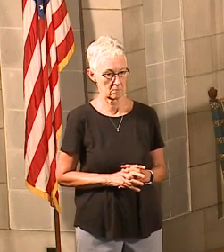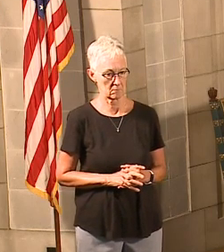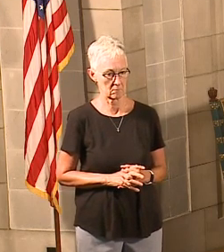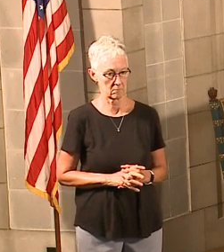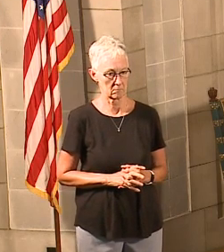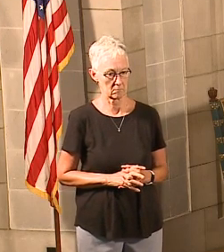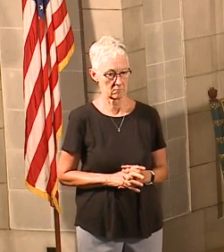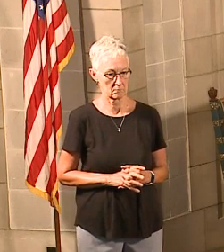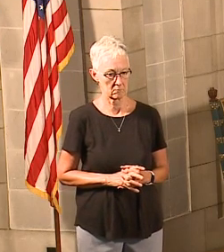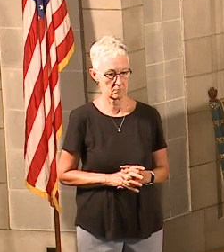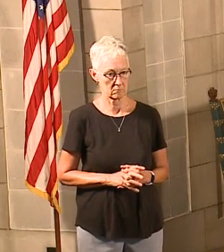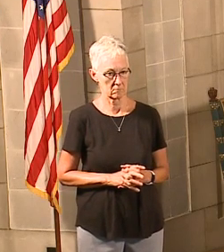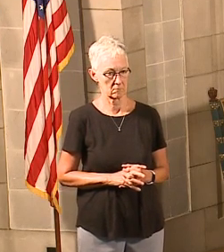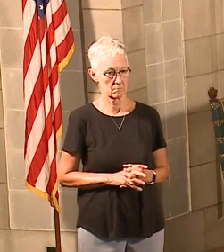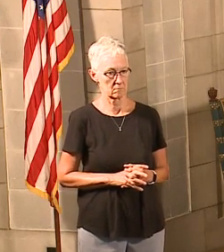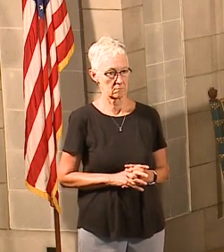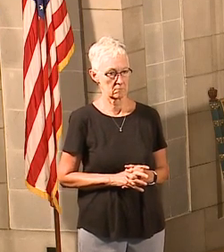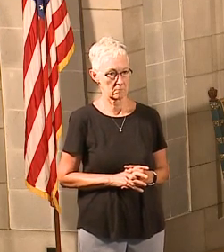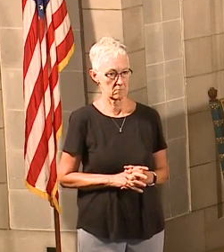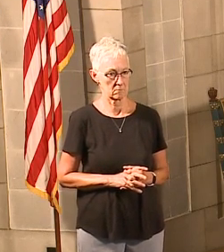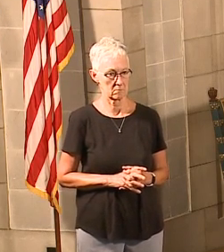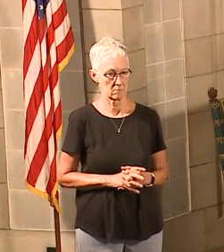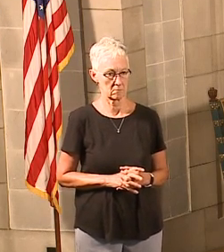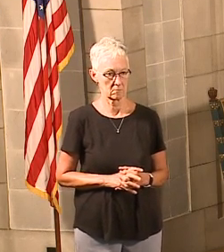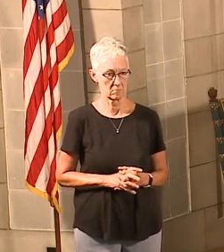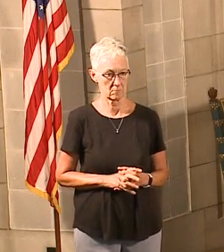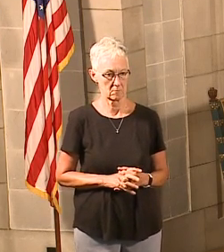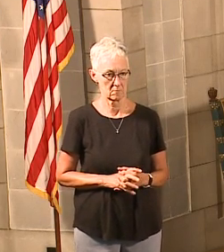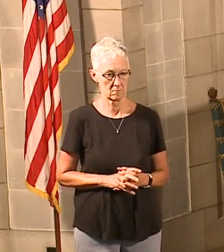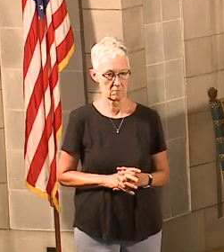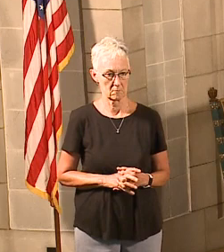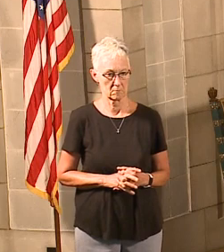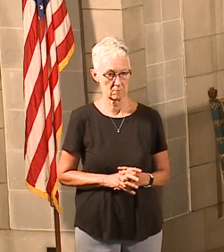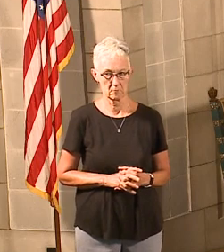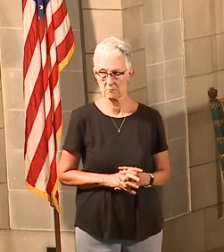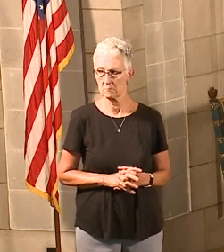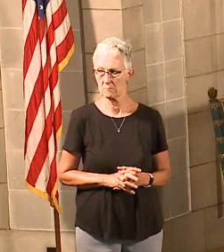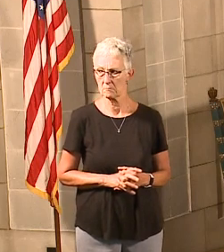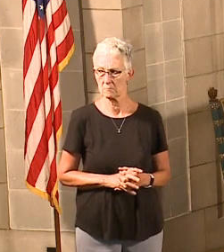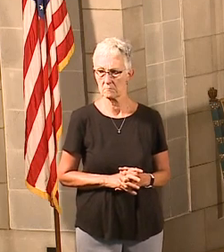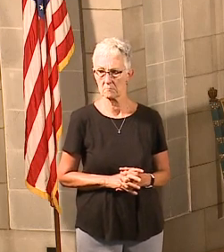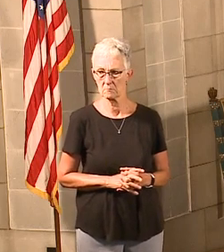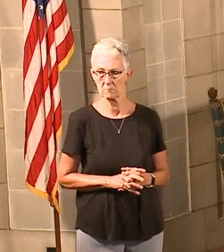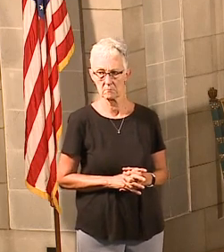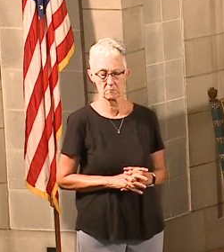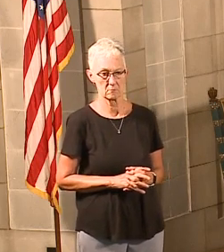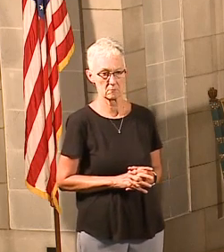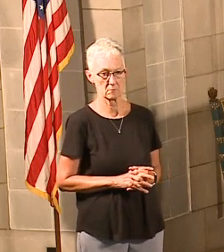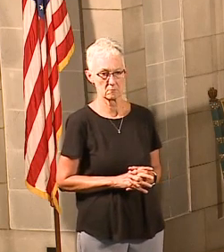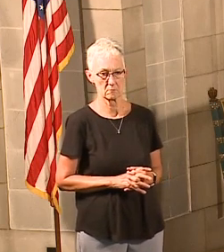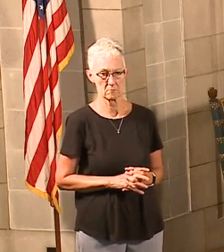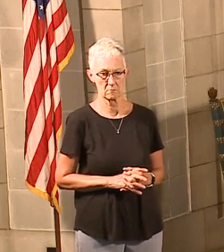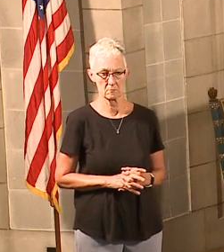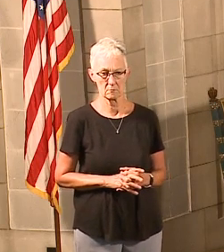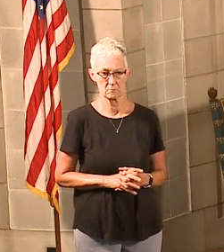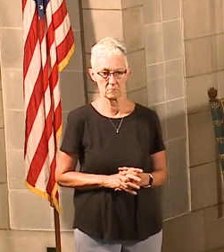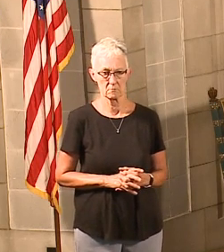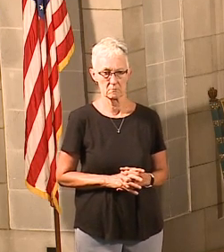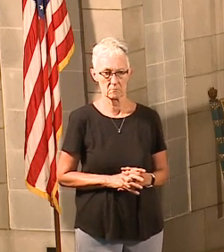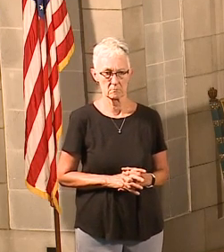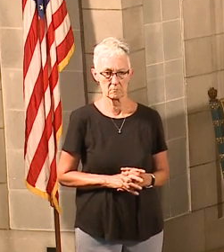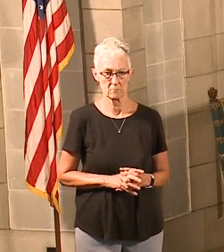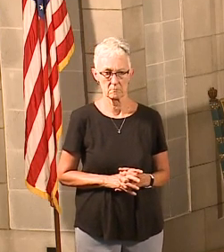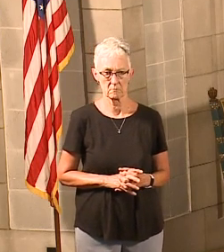to get the same level of Medicaid as other Medicaid recipients, but they're not being provided the